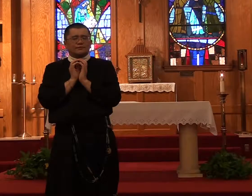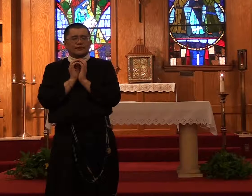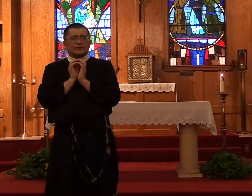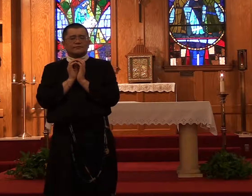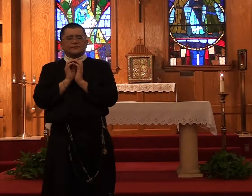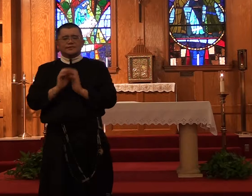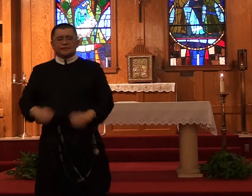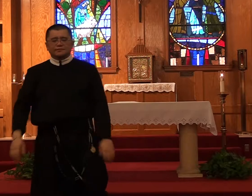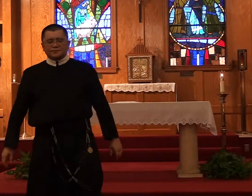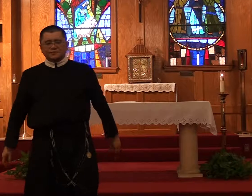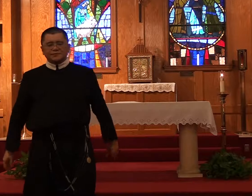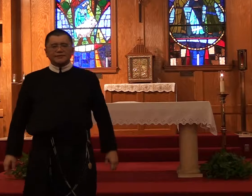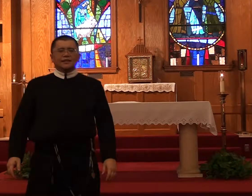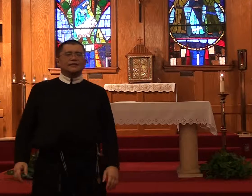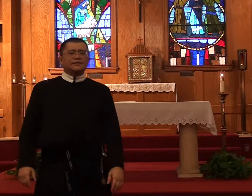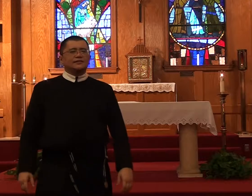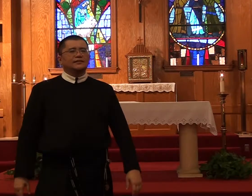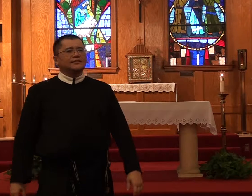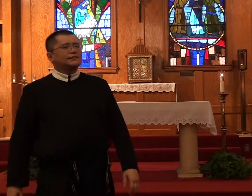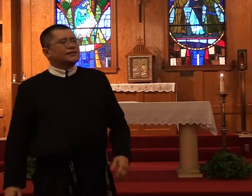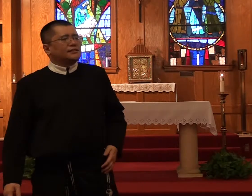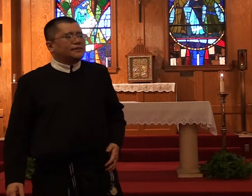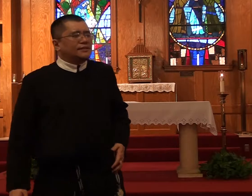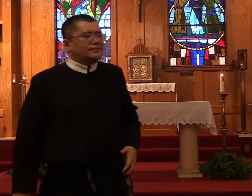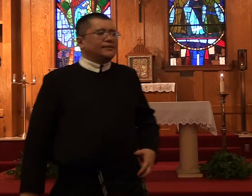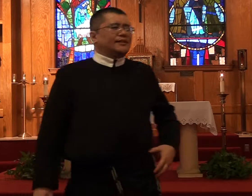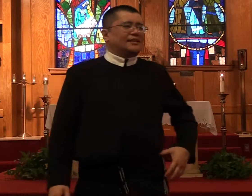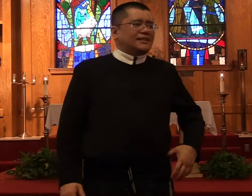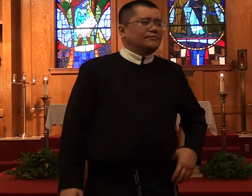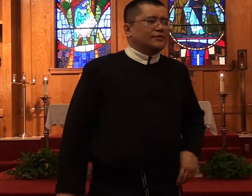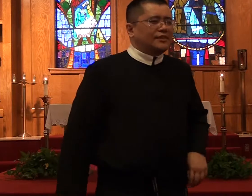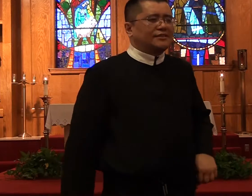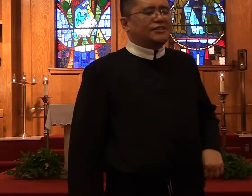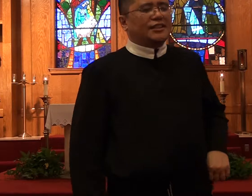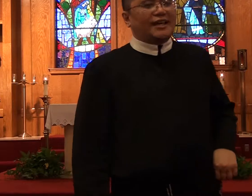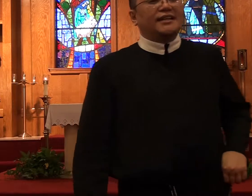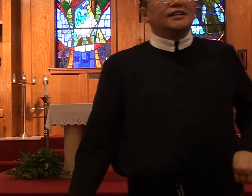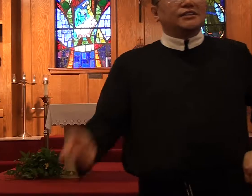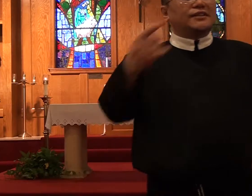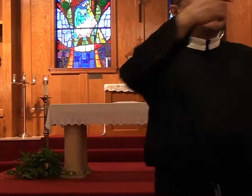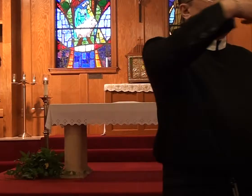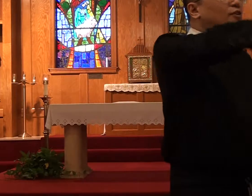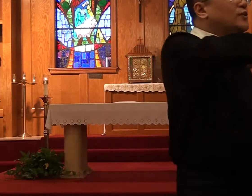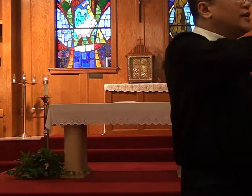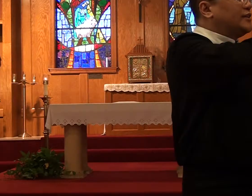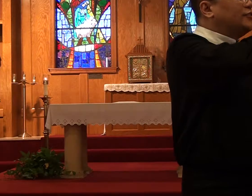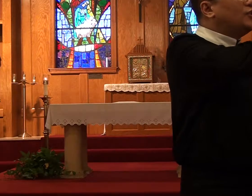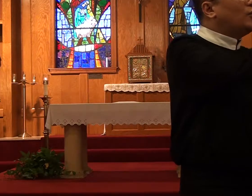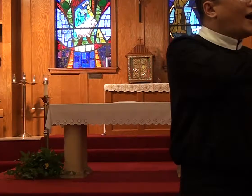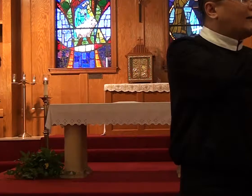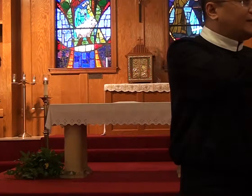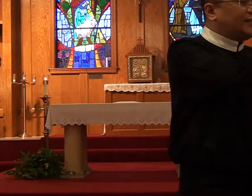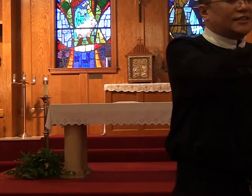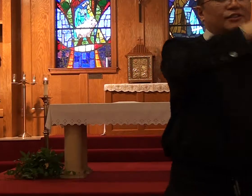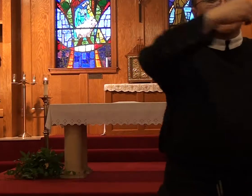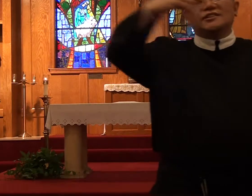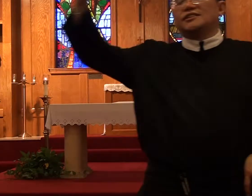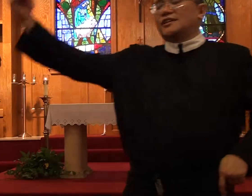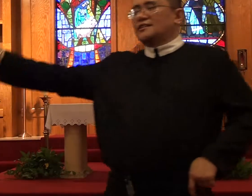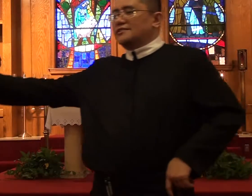prayer. Okay. I'm going to take somebody to be an example and a teach again so you can know, you know how I teach and you can teach others.